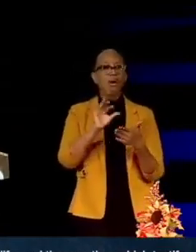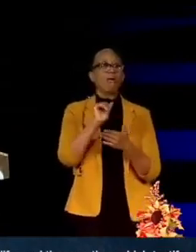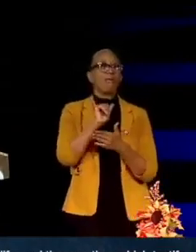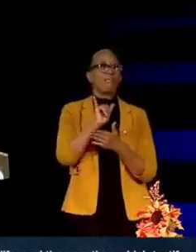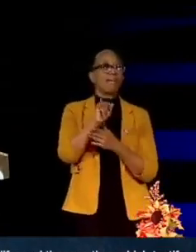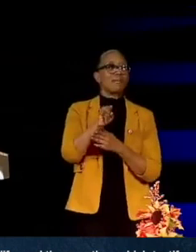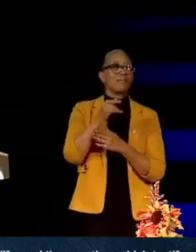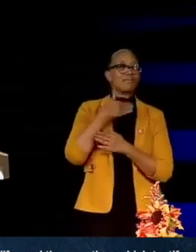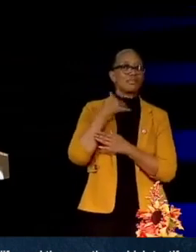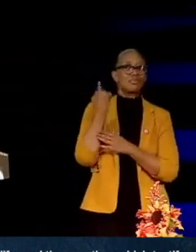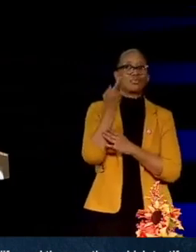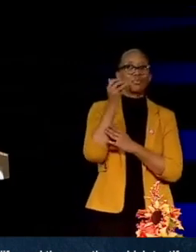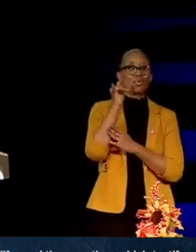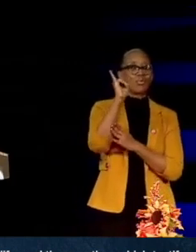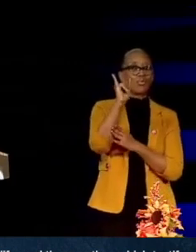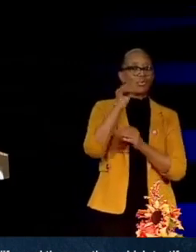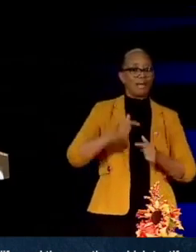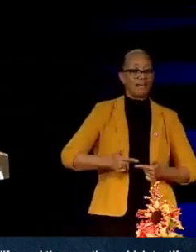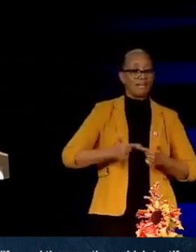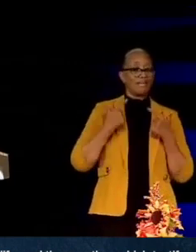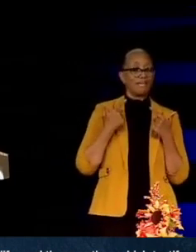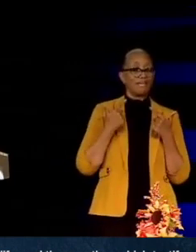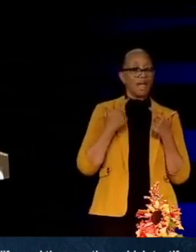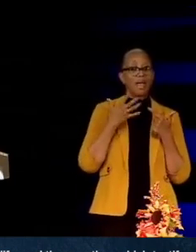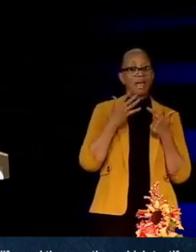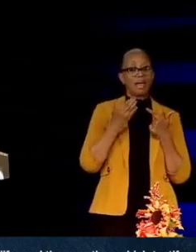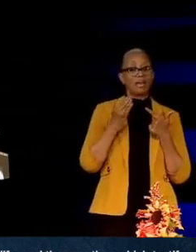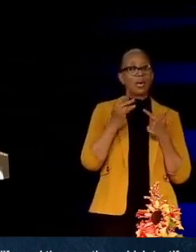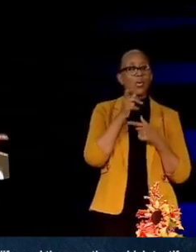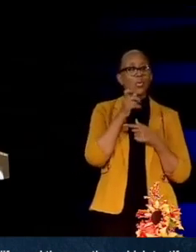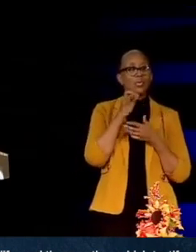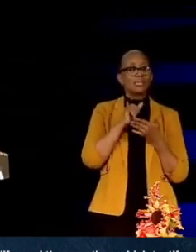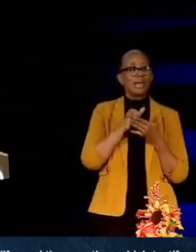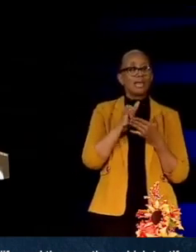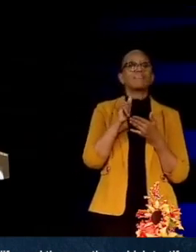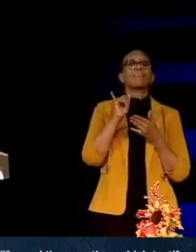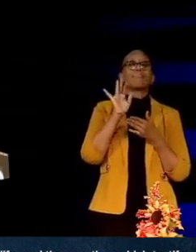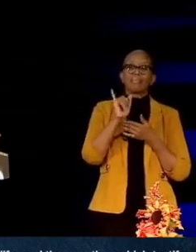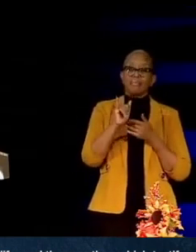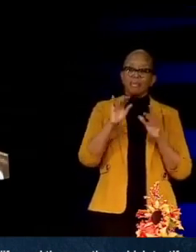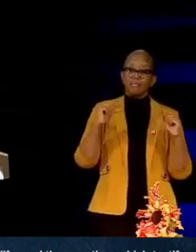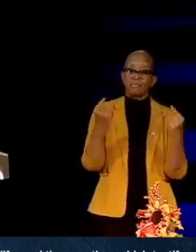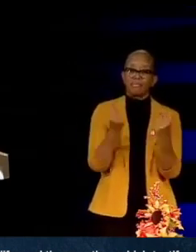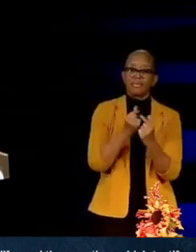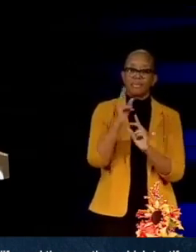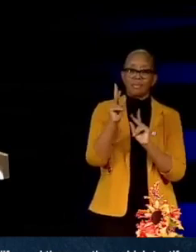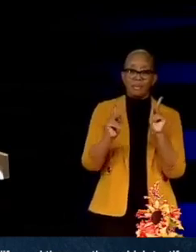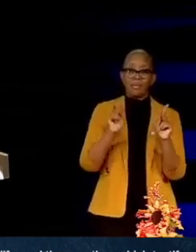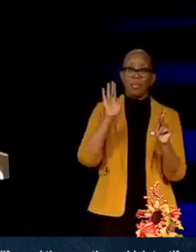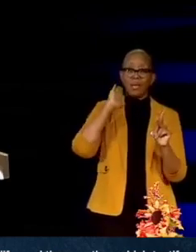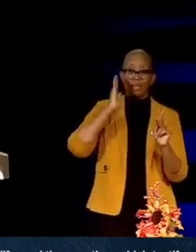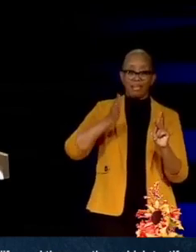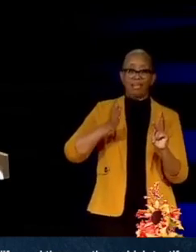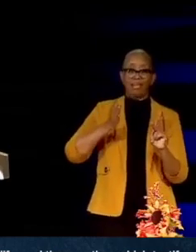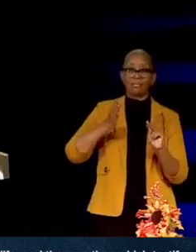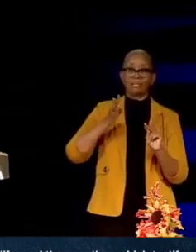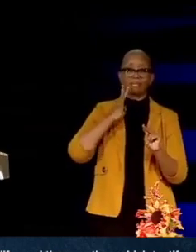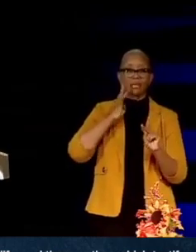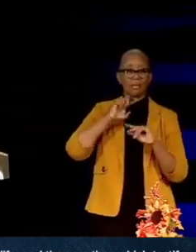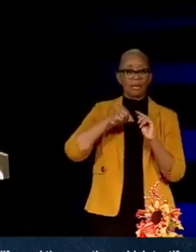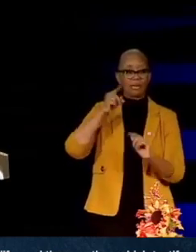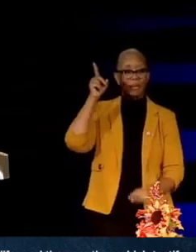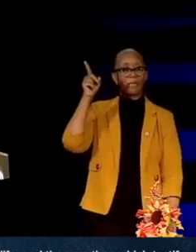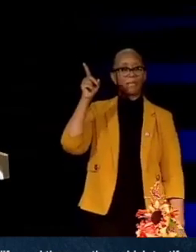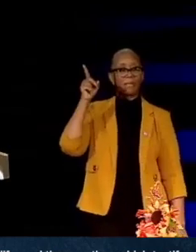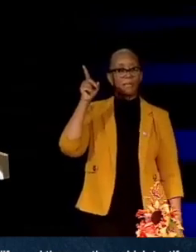have eternal life. And they are they which testify of me." As we